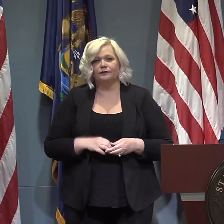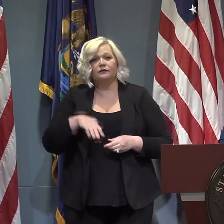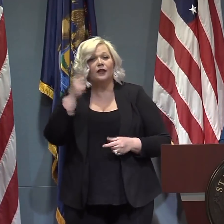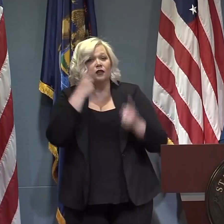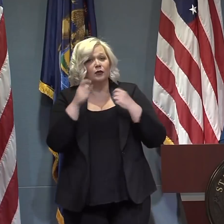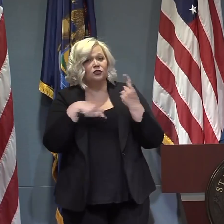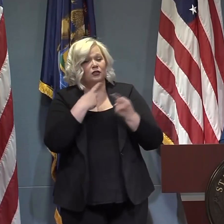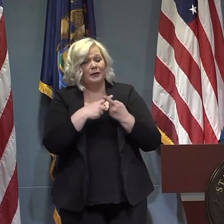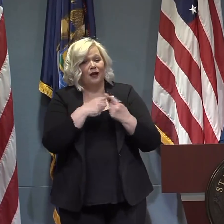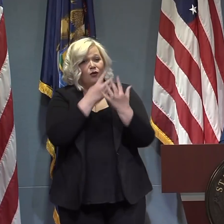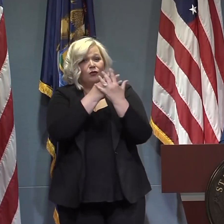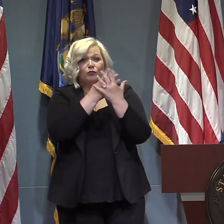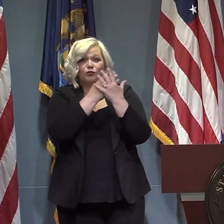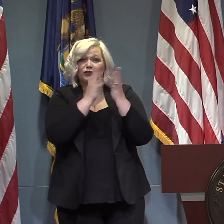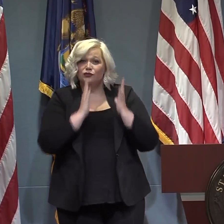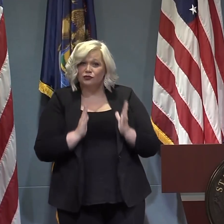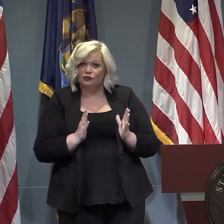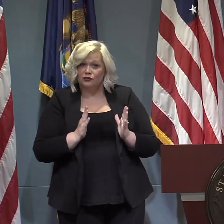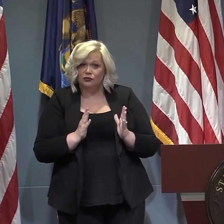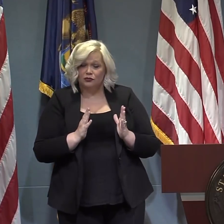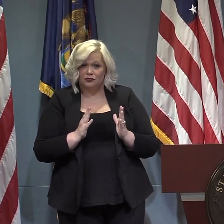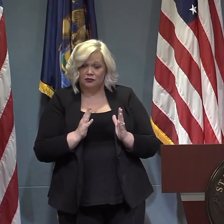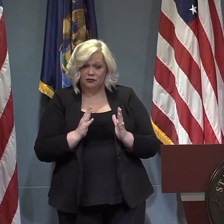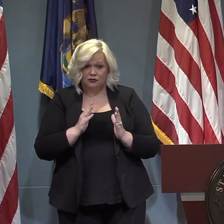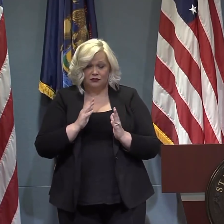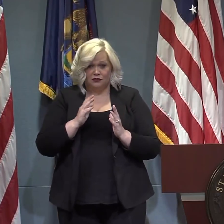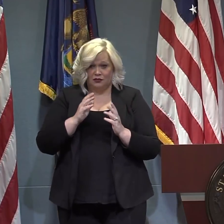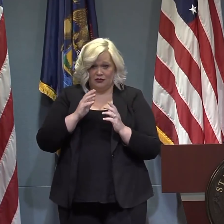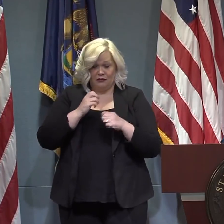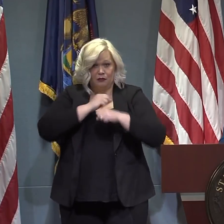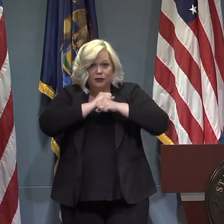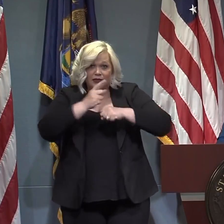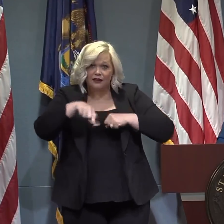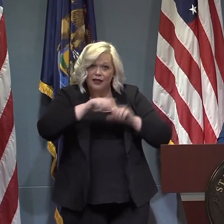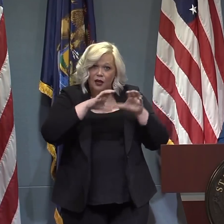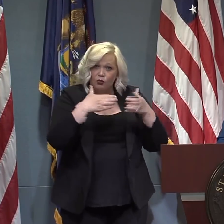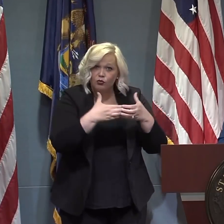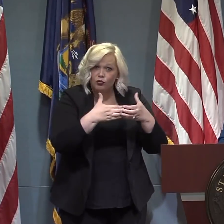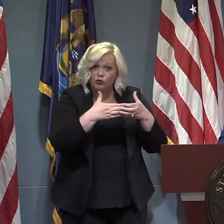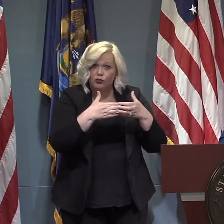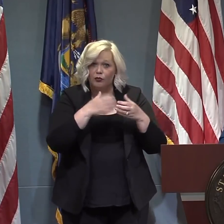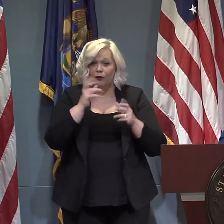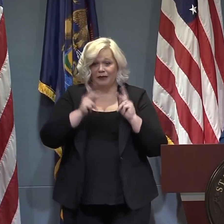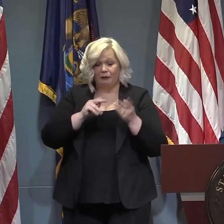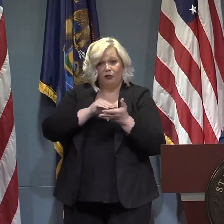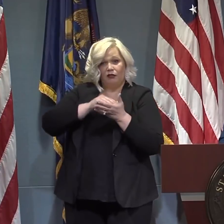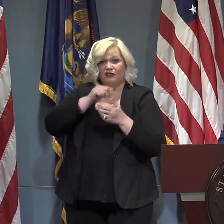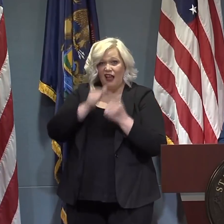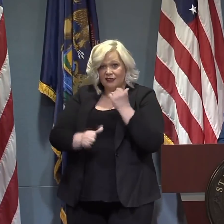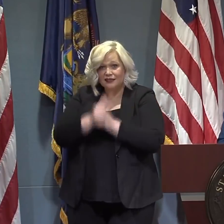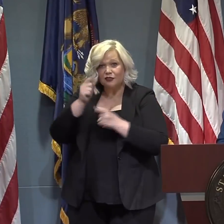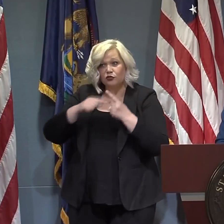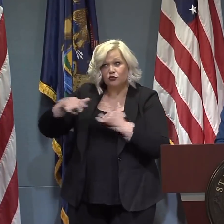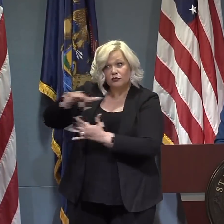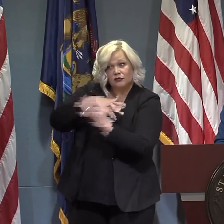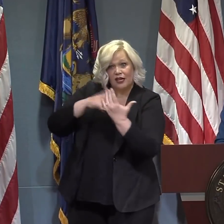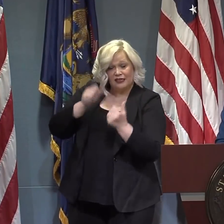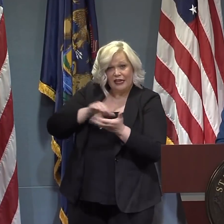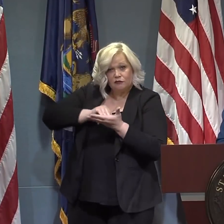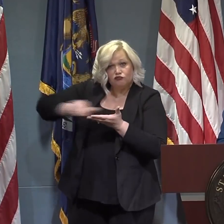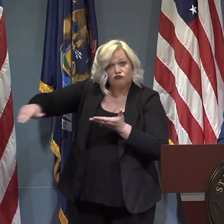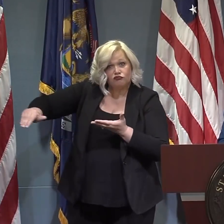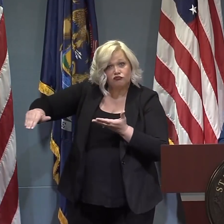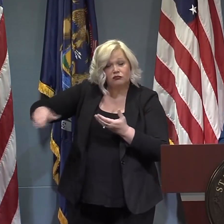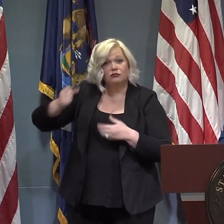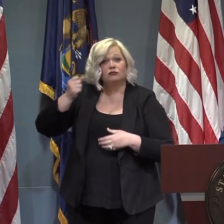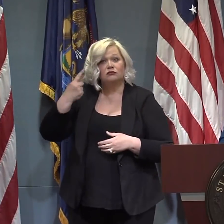and whether we're releasing nonviolent offenders on parole. So, the Department of Corrections has taken a number of